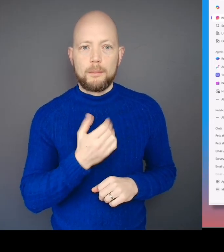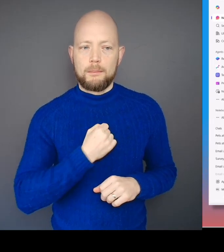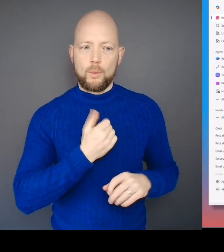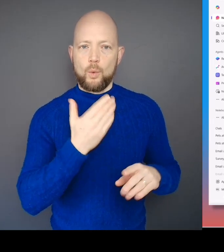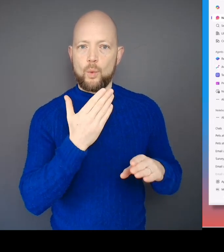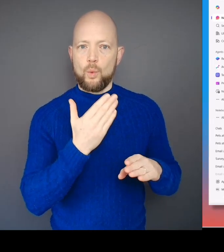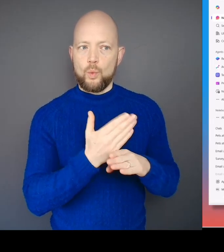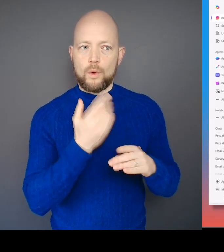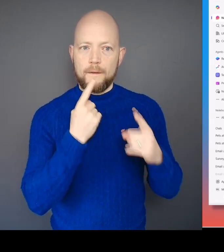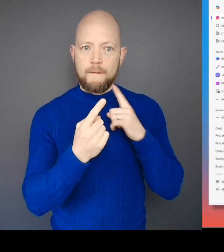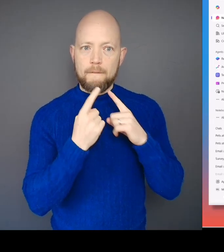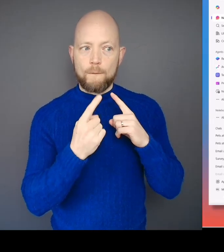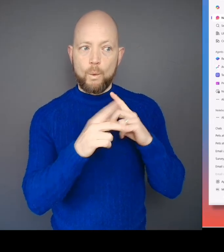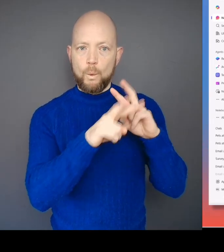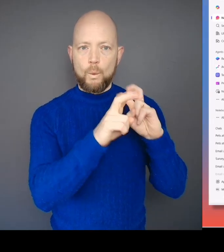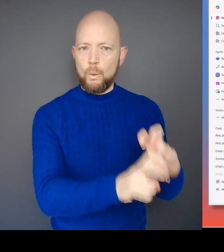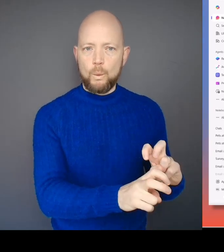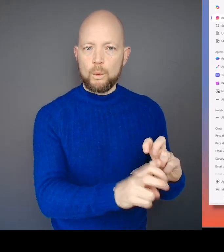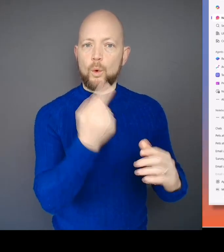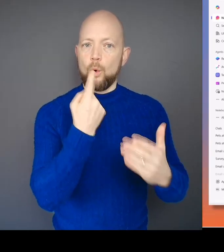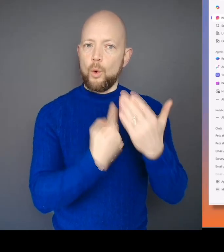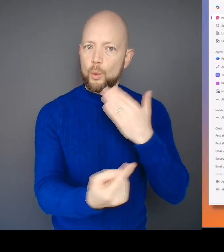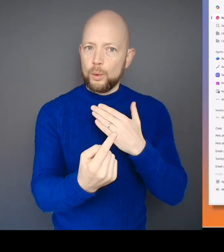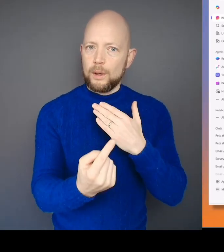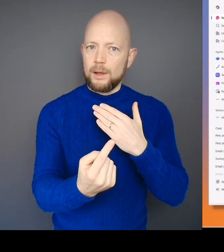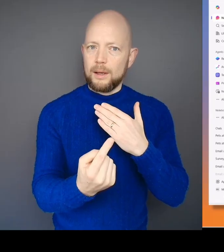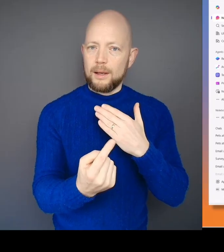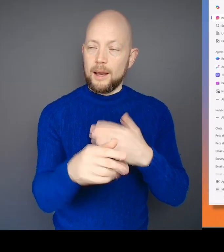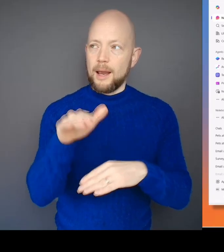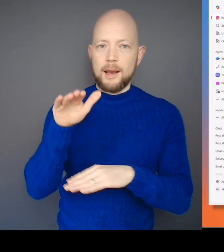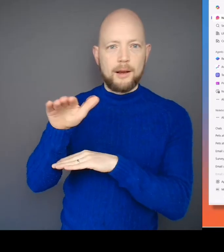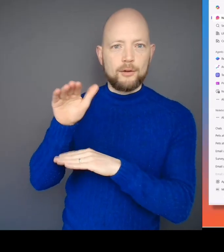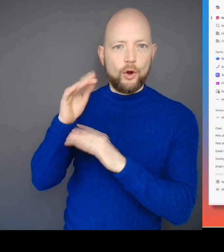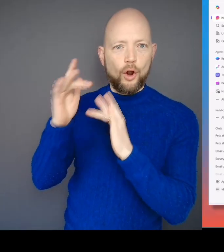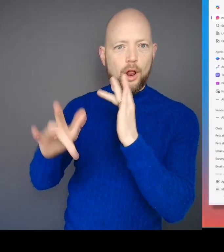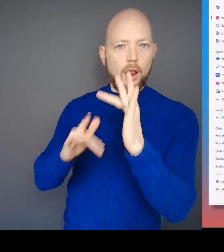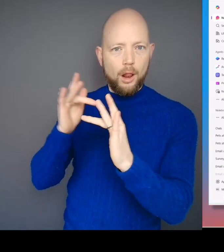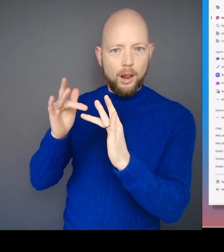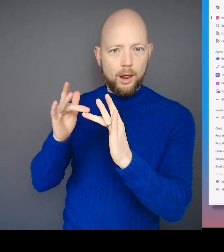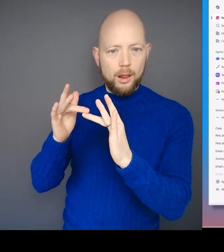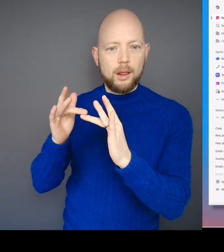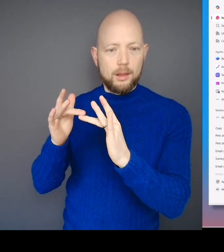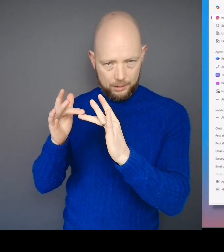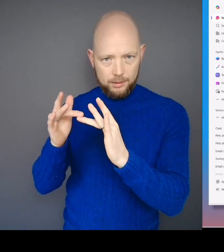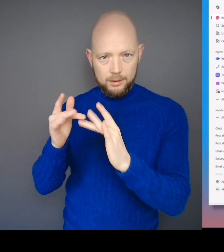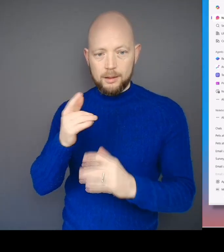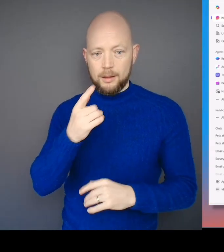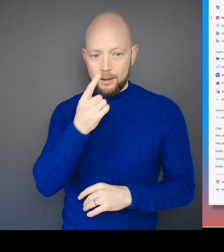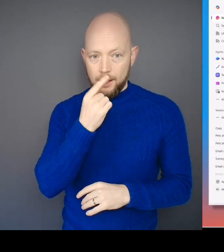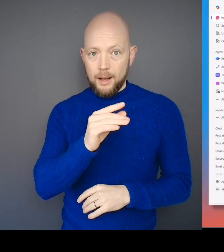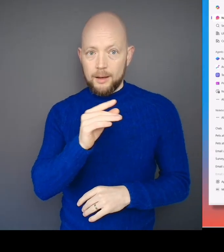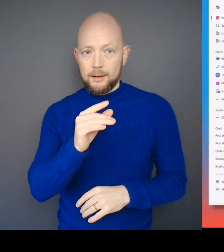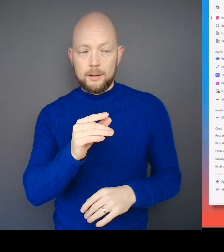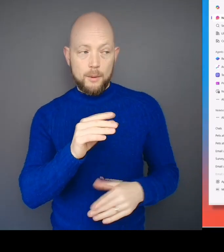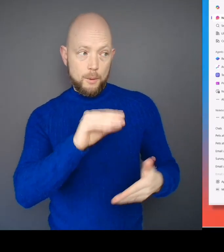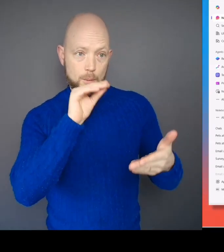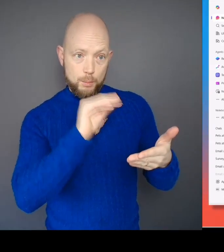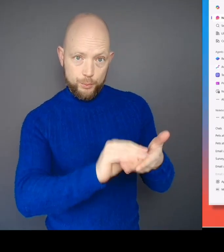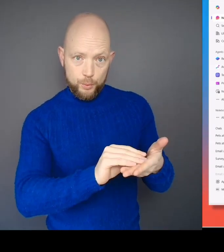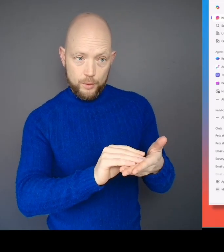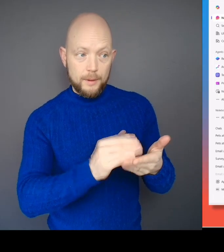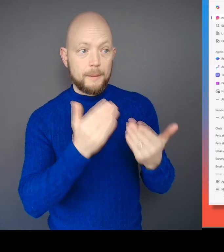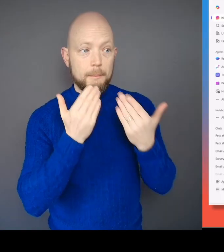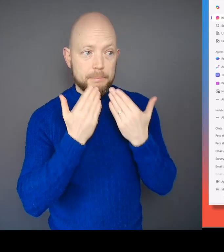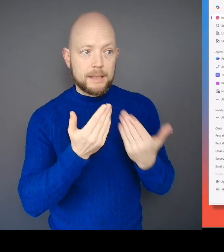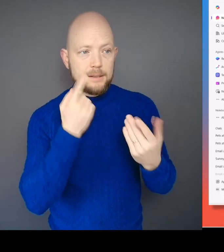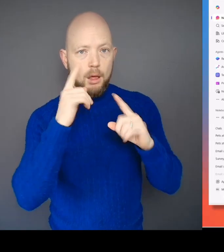reference all of my stuff at work. So I've switched across now into this web tab. And when I'm in the web tab, that basically goes,